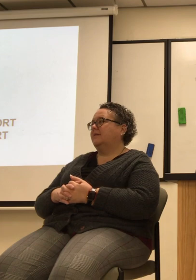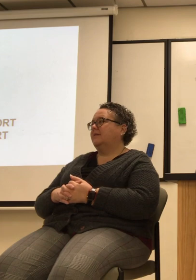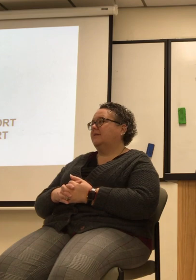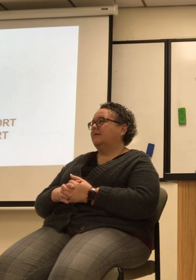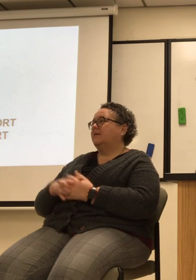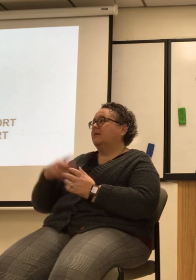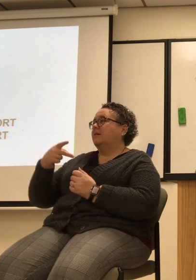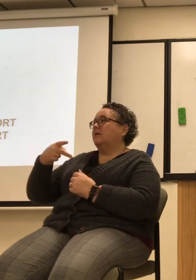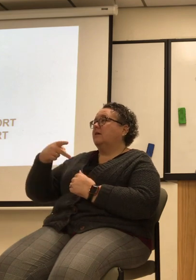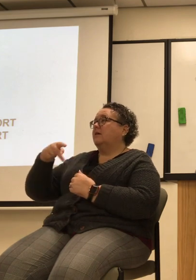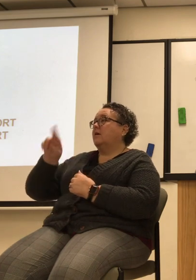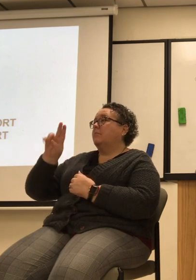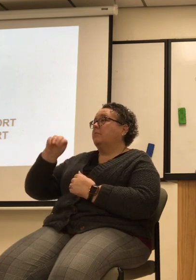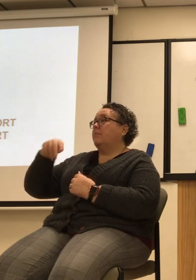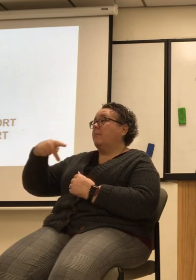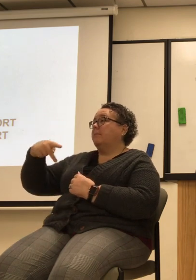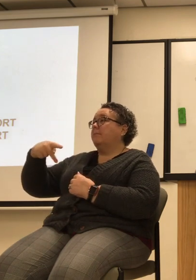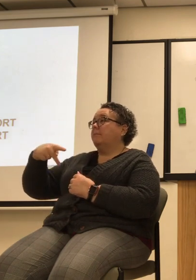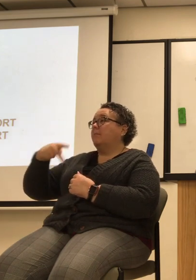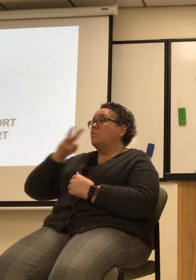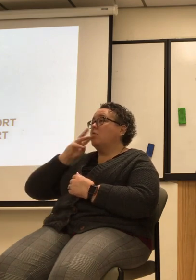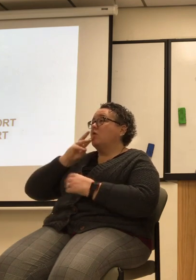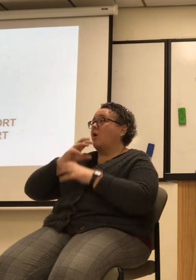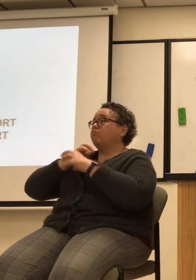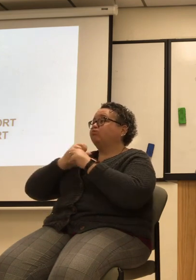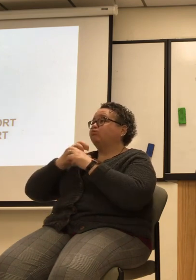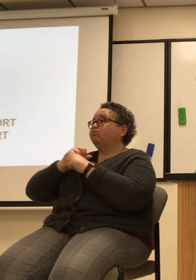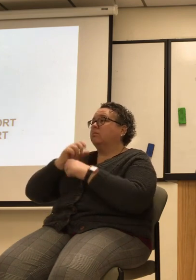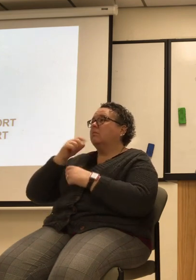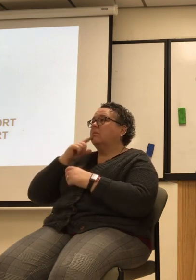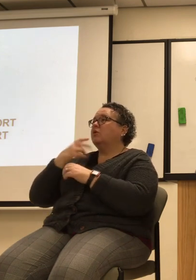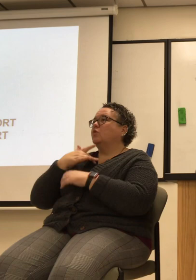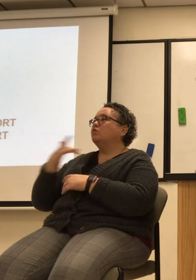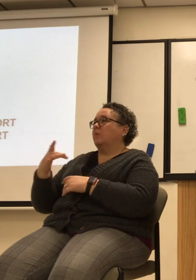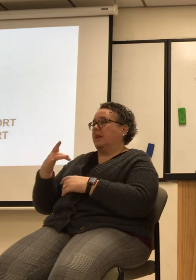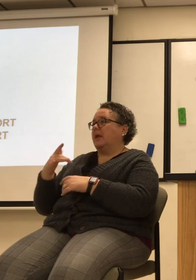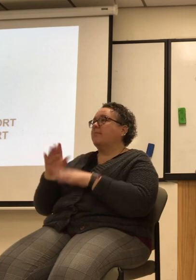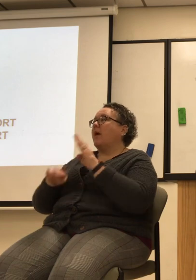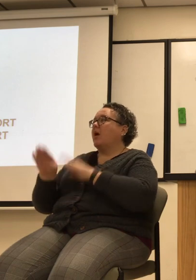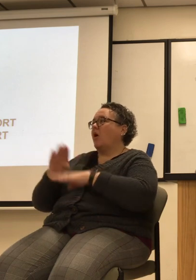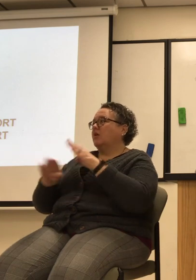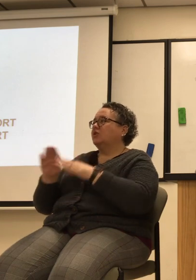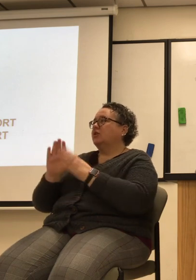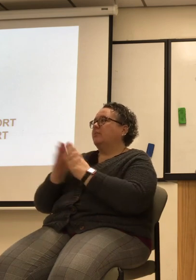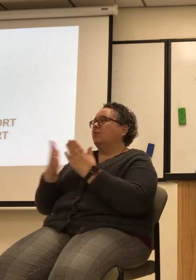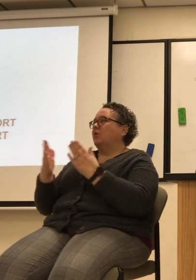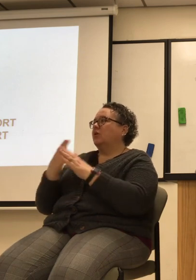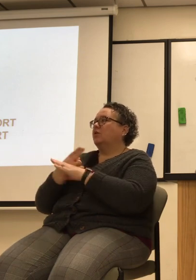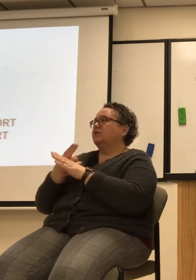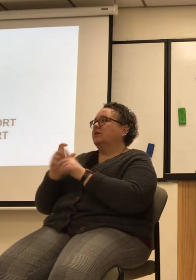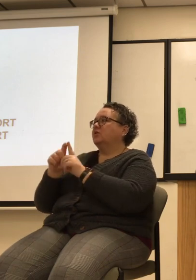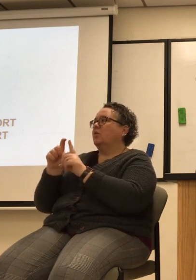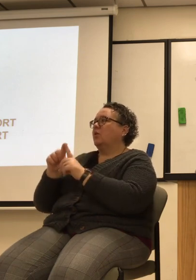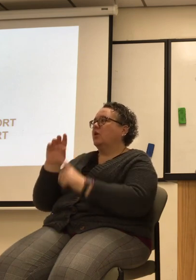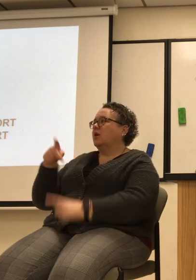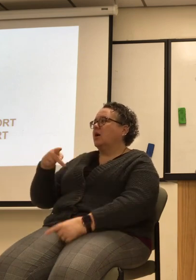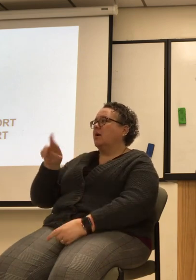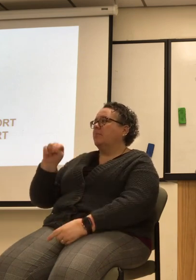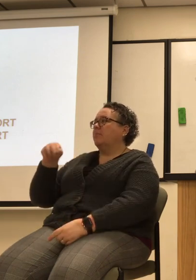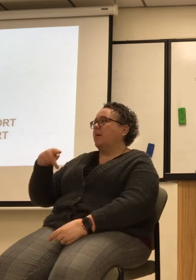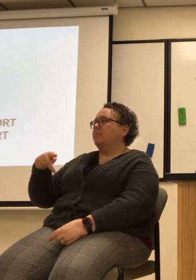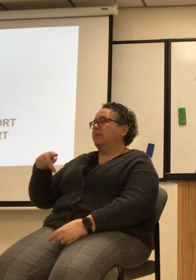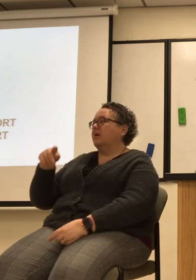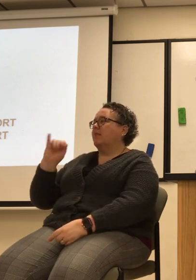Pumps do this. Usually in biology books, they use the word pump as the protein